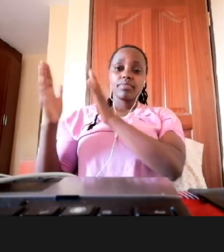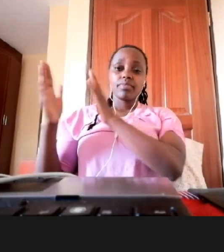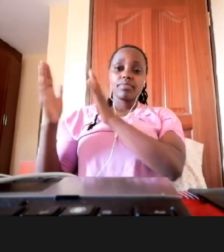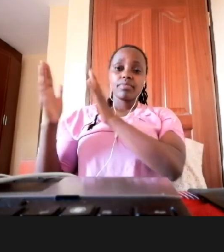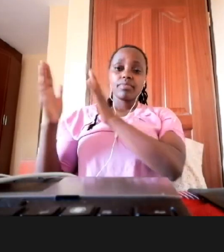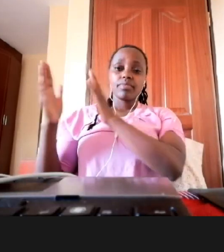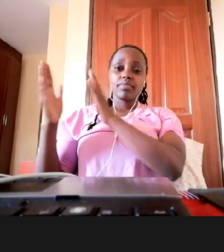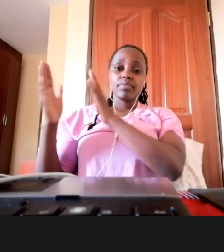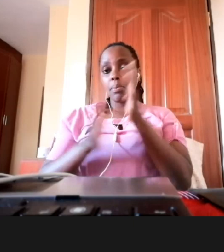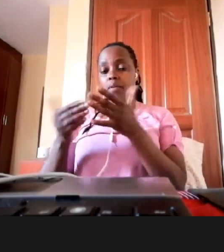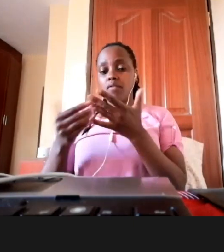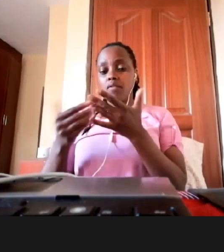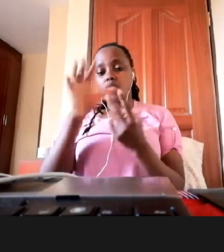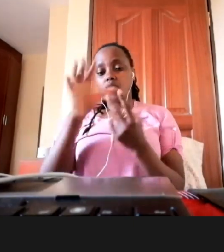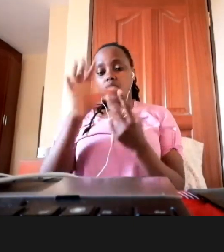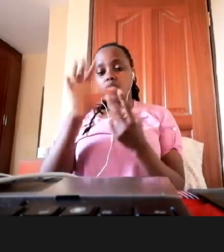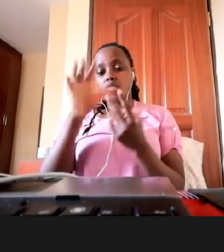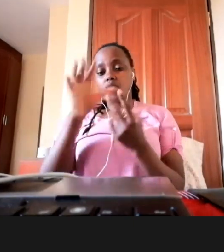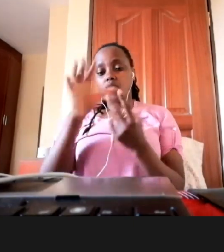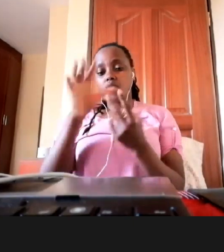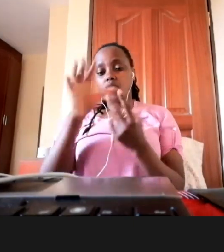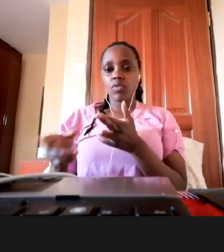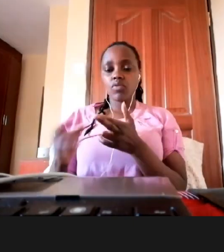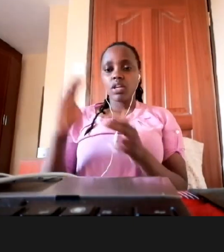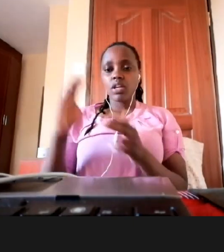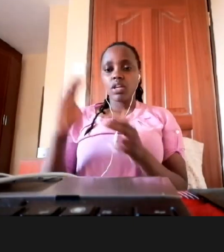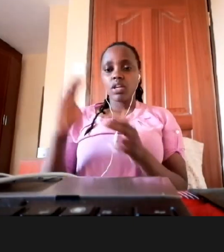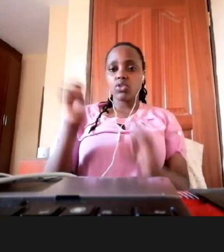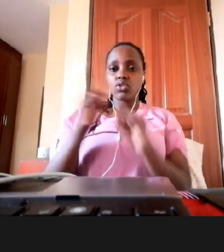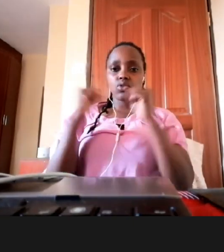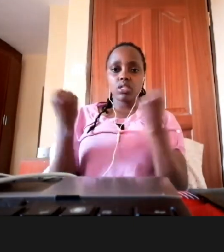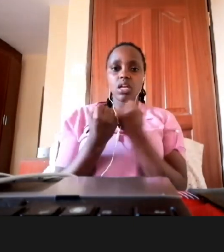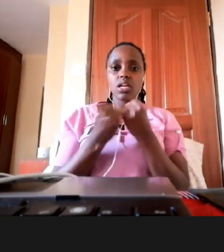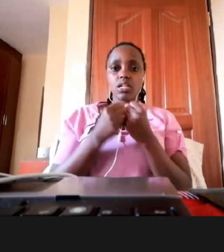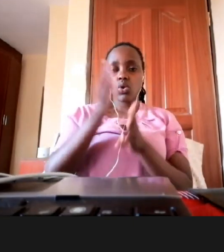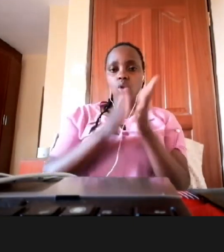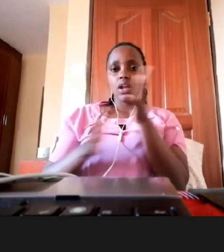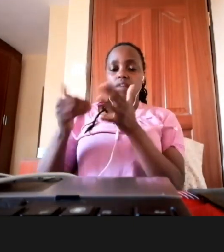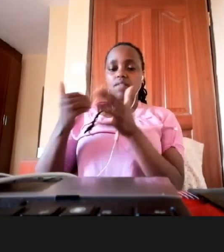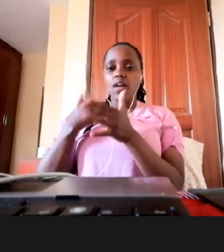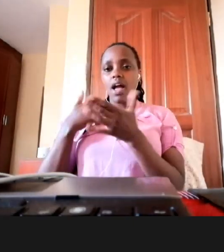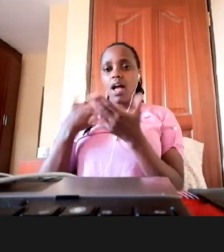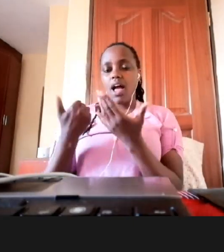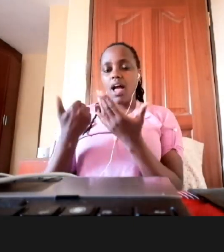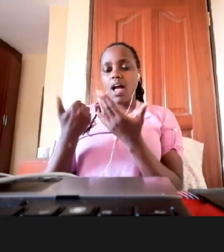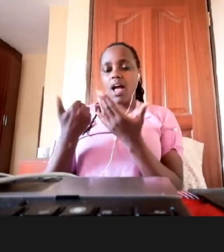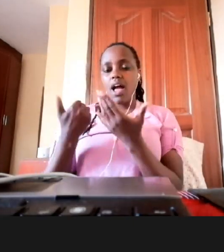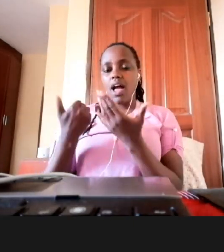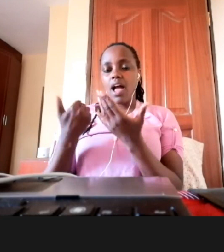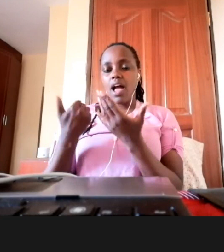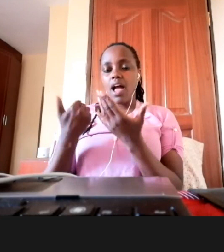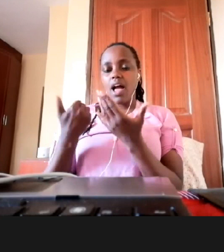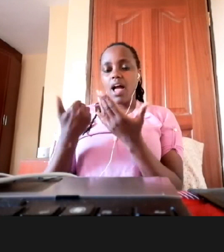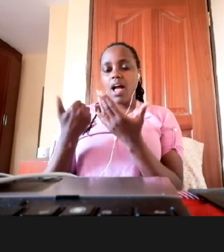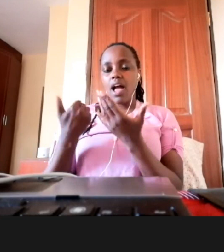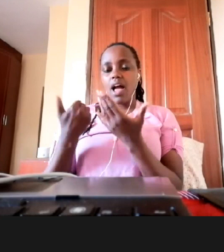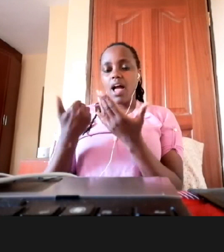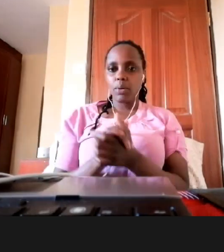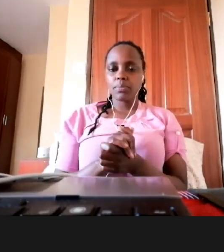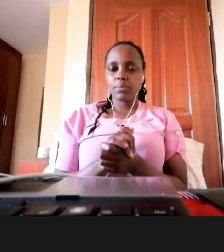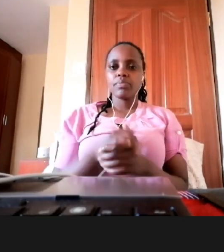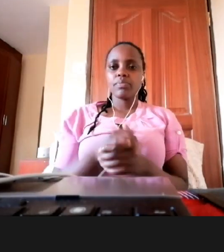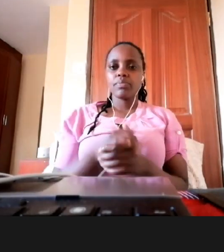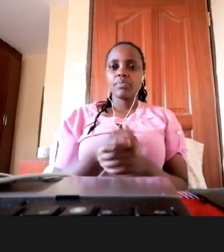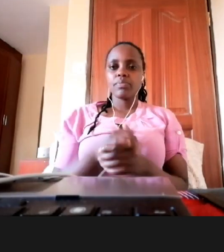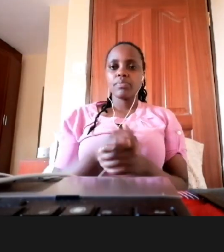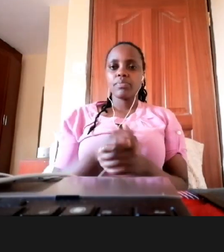of alternative reports, civil society organizations have met several challenges, such as difficulty